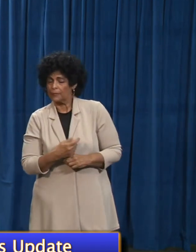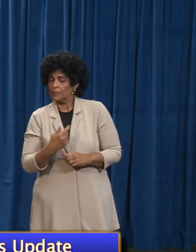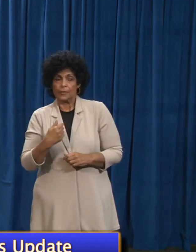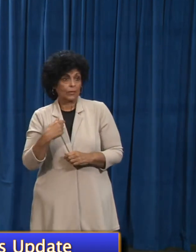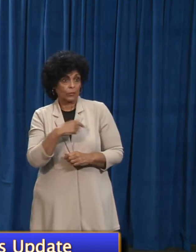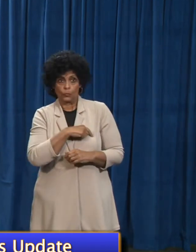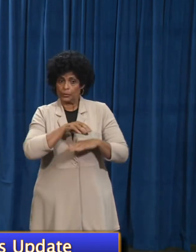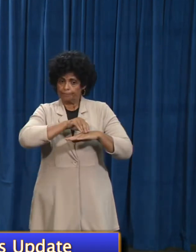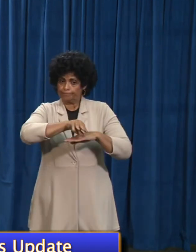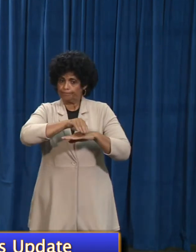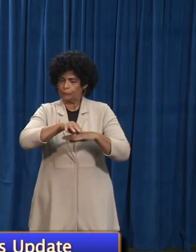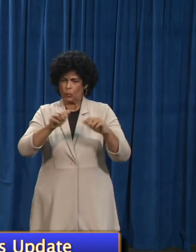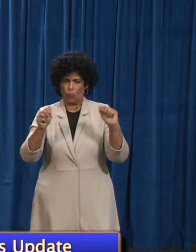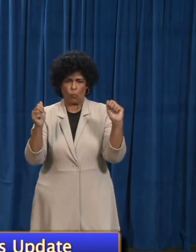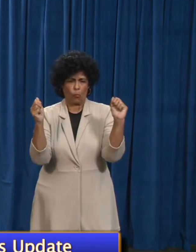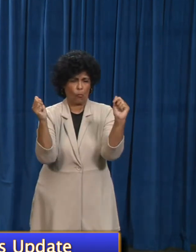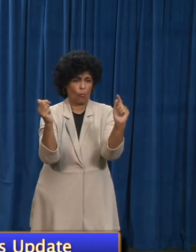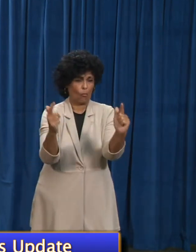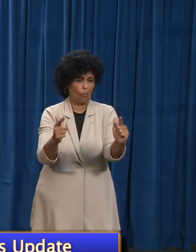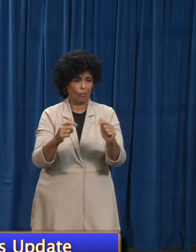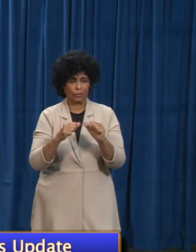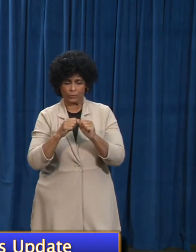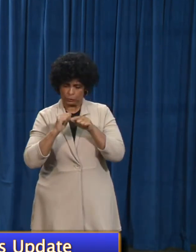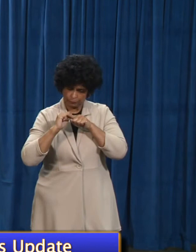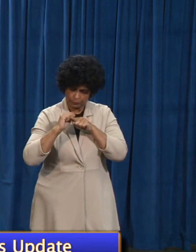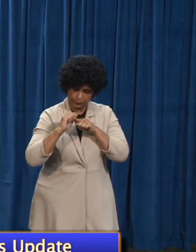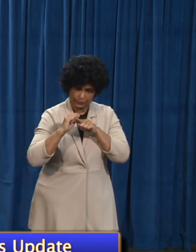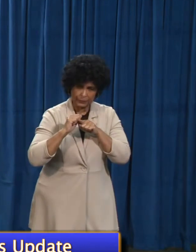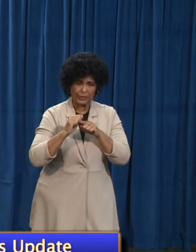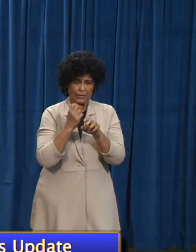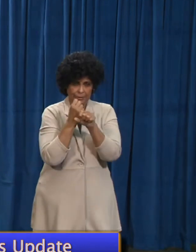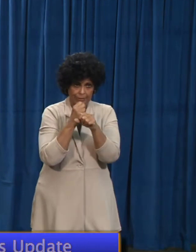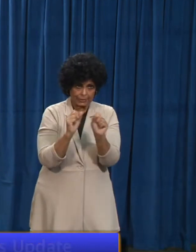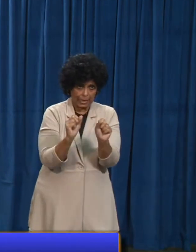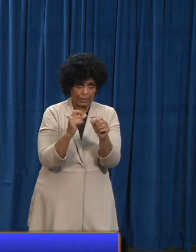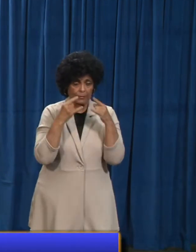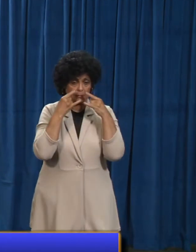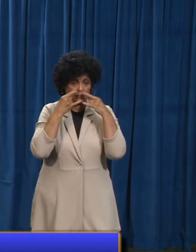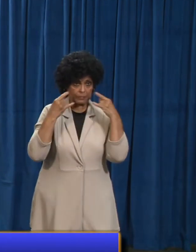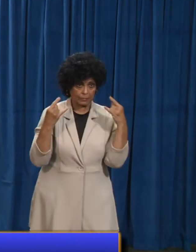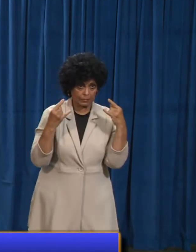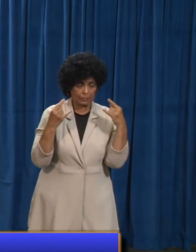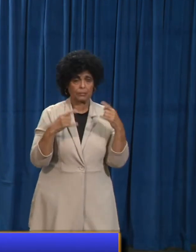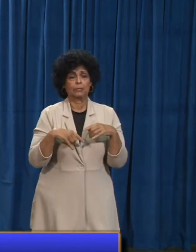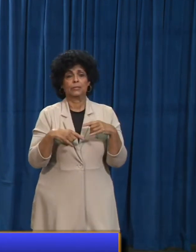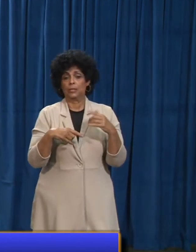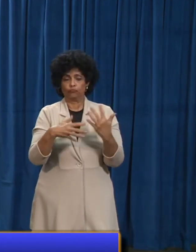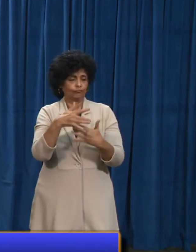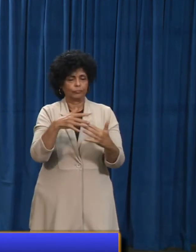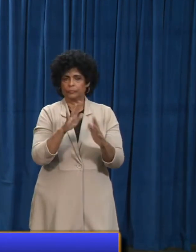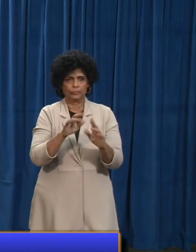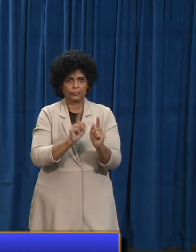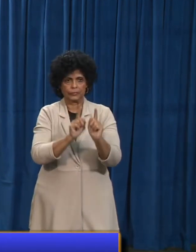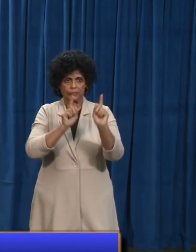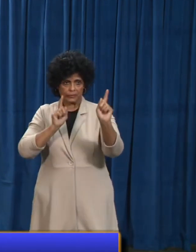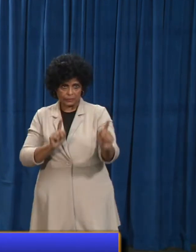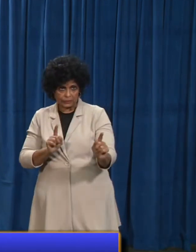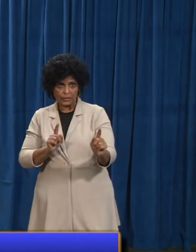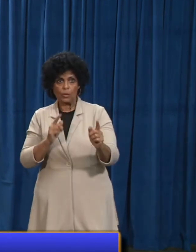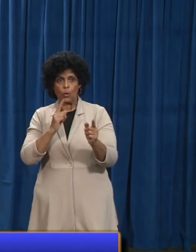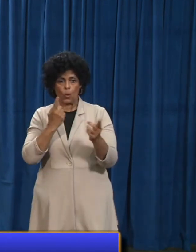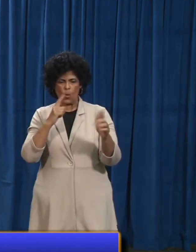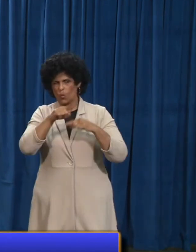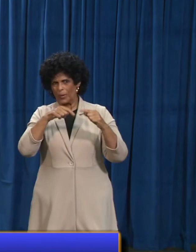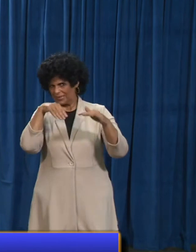everyone practice good safety precautions of masking and social distancing in indoor spaces and